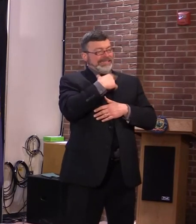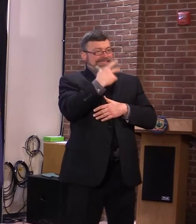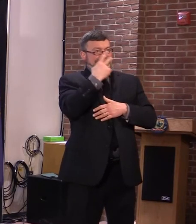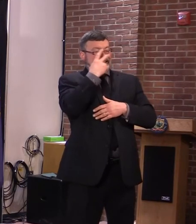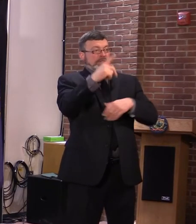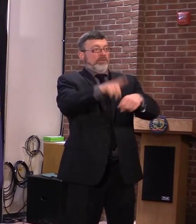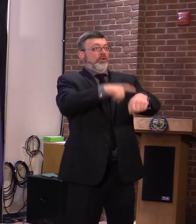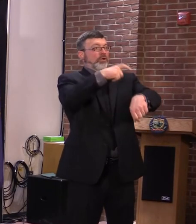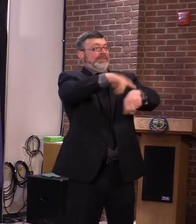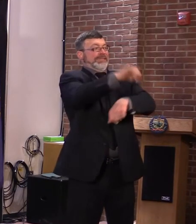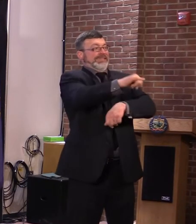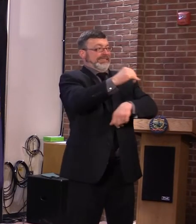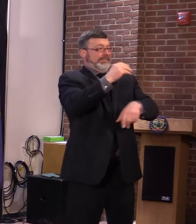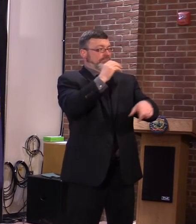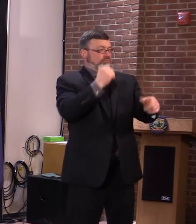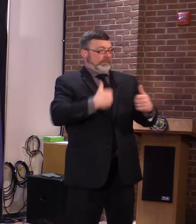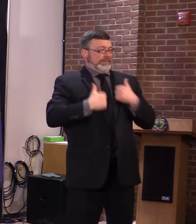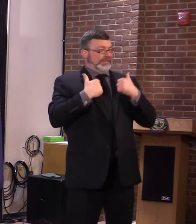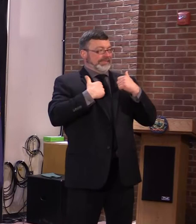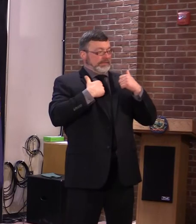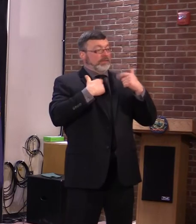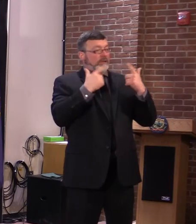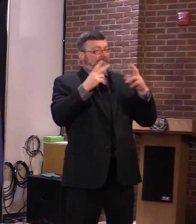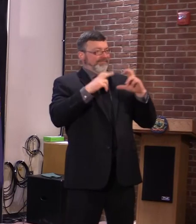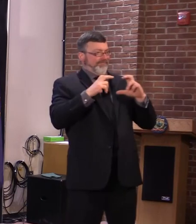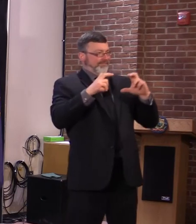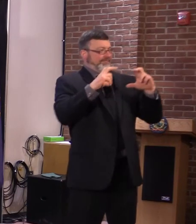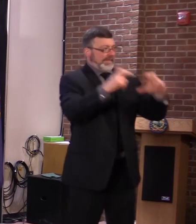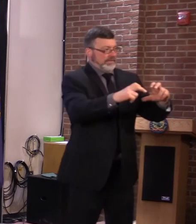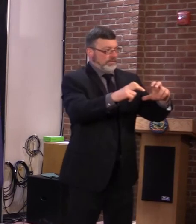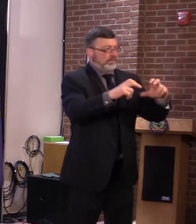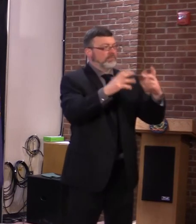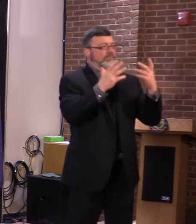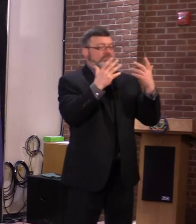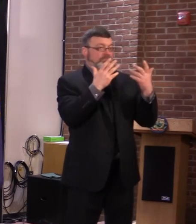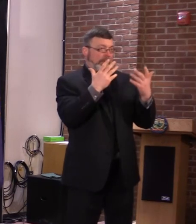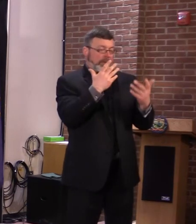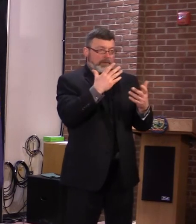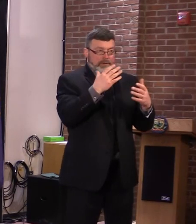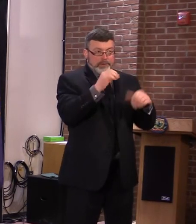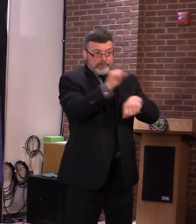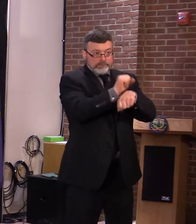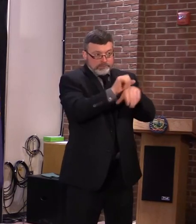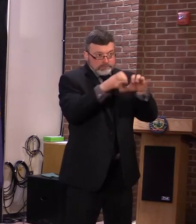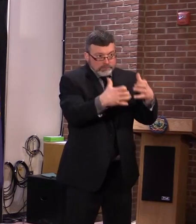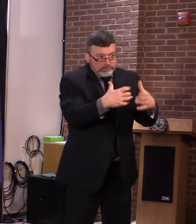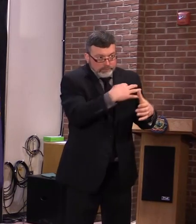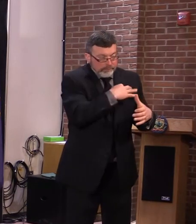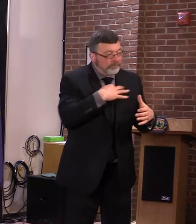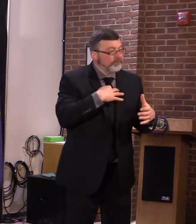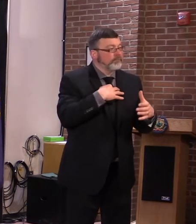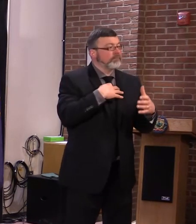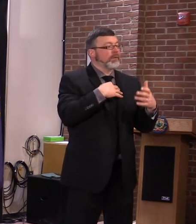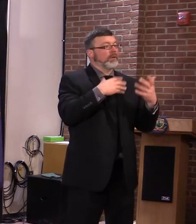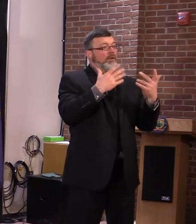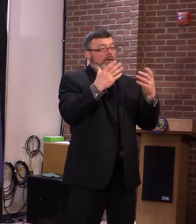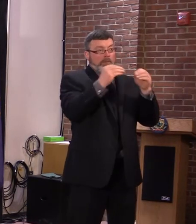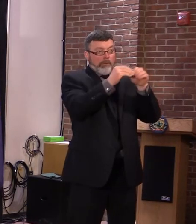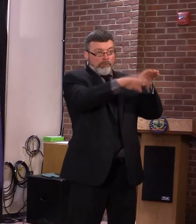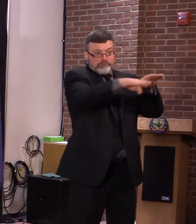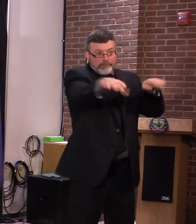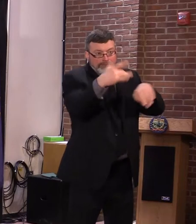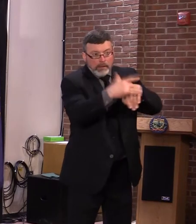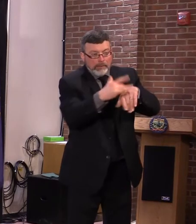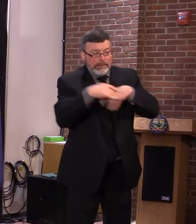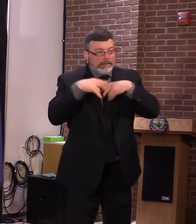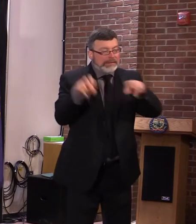made investments into in order to ensure that there are adequate beds, and we continue to monitor the ability for those long-term care facilities